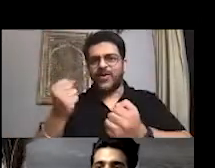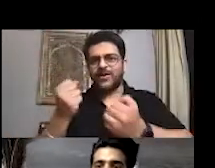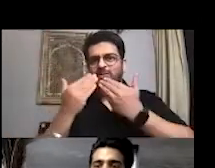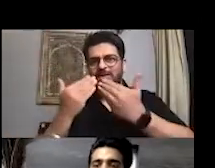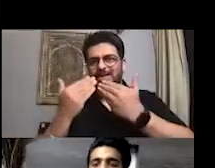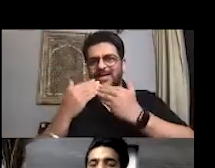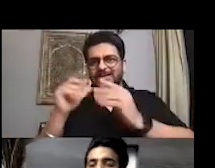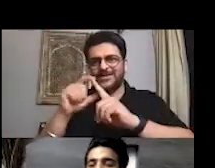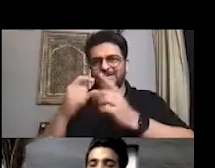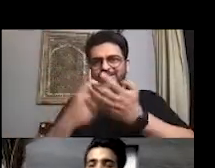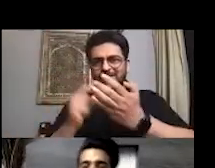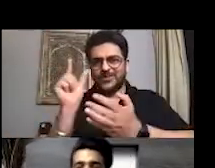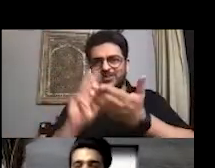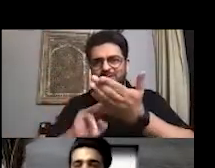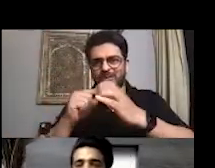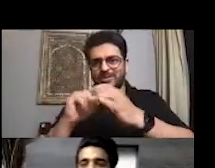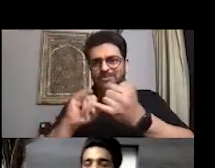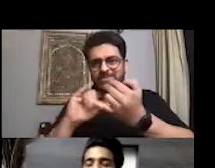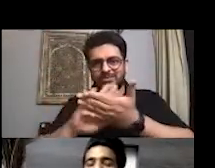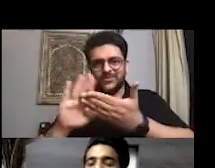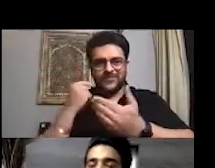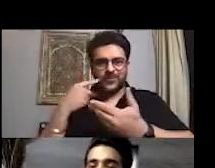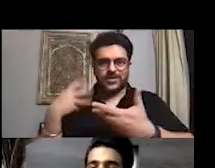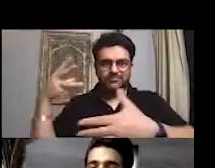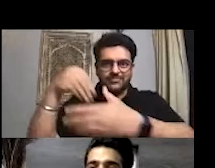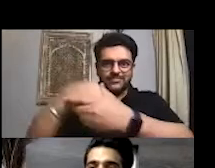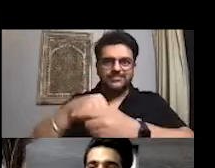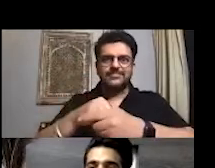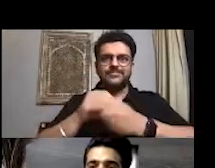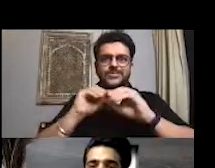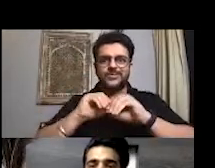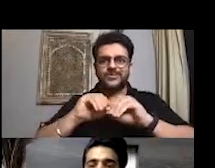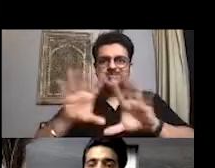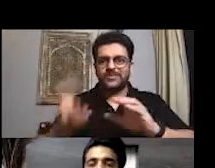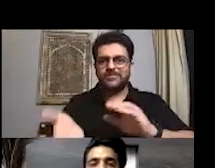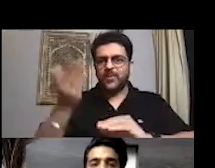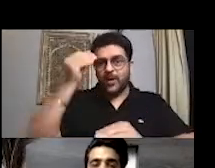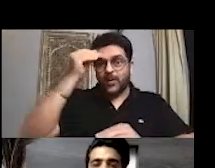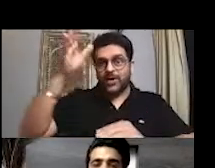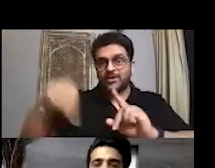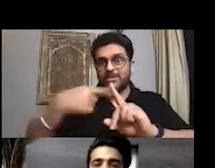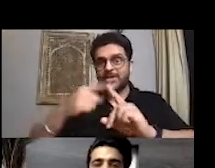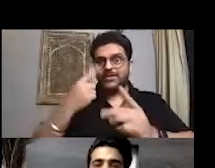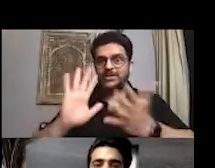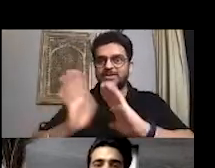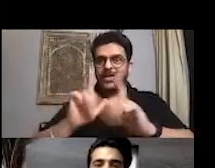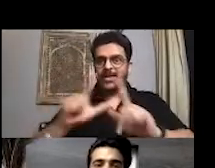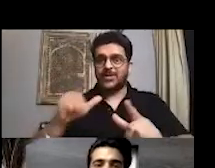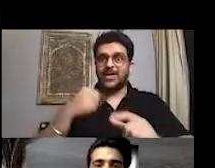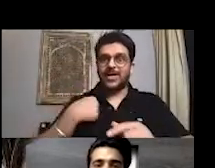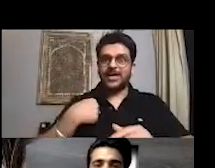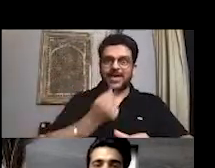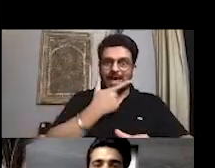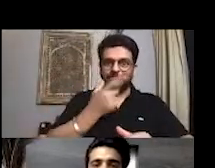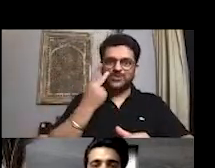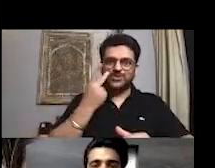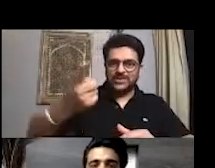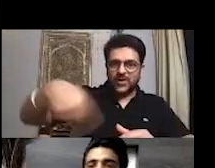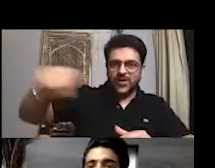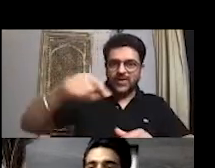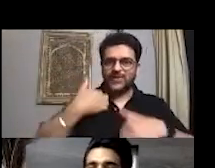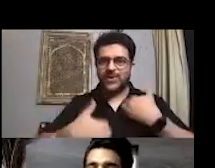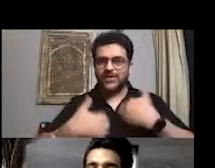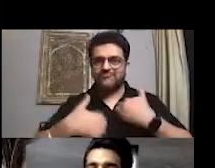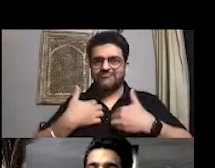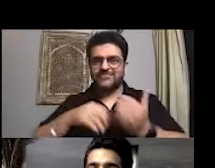Hello everyone. I would like to thank you, Dr. Umesh Wadhavani, for having us over here